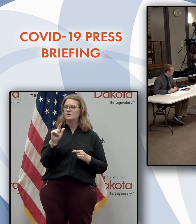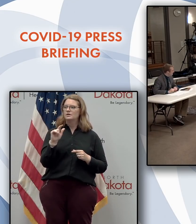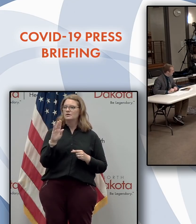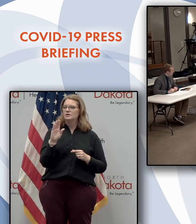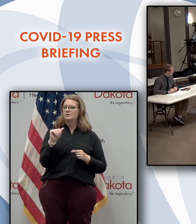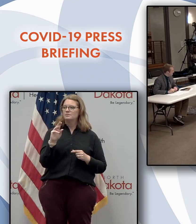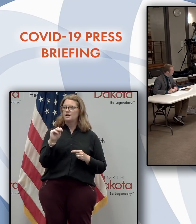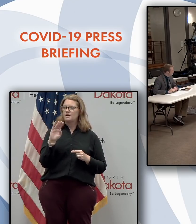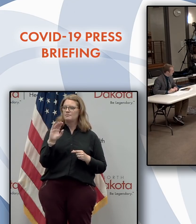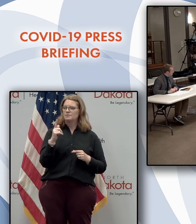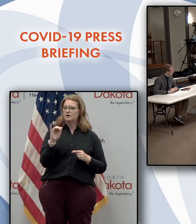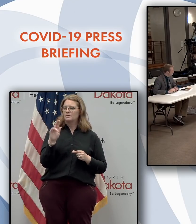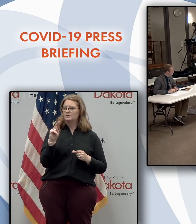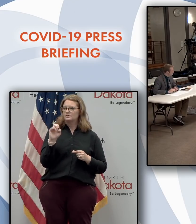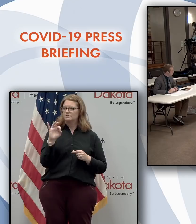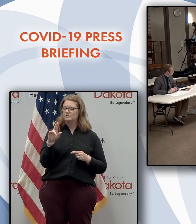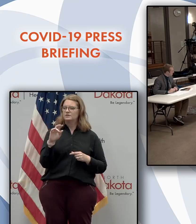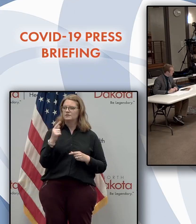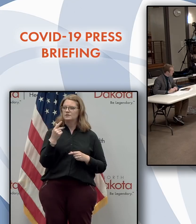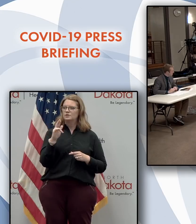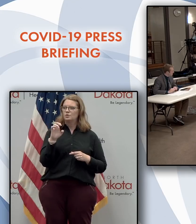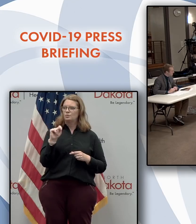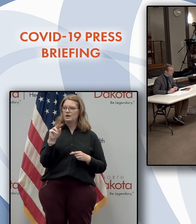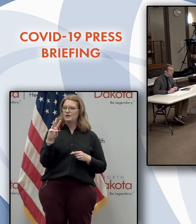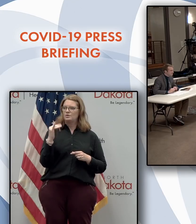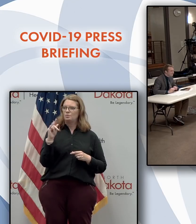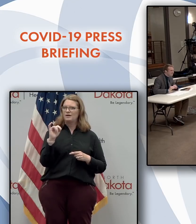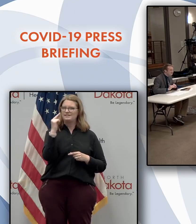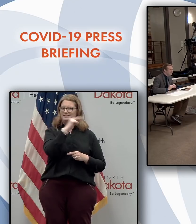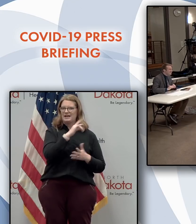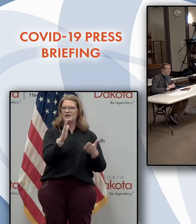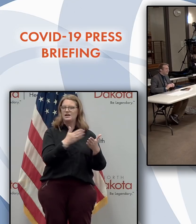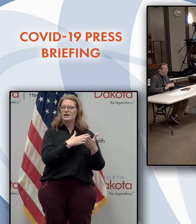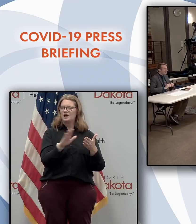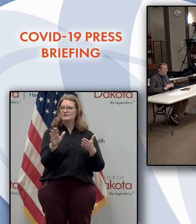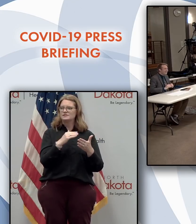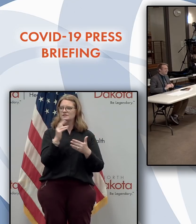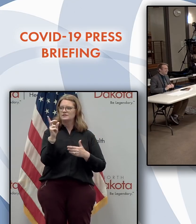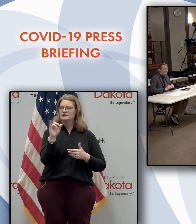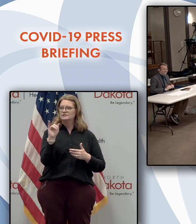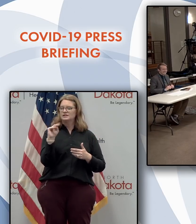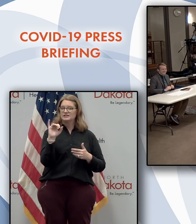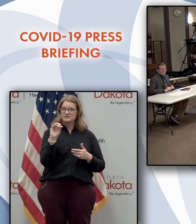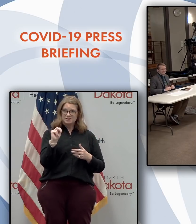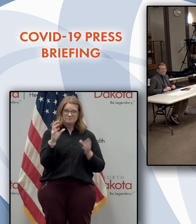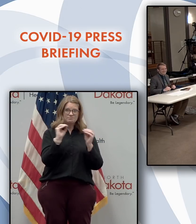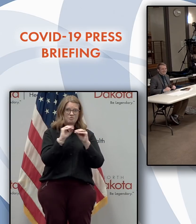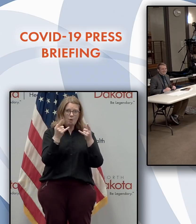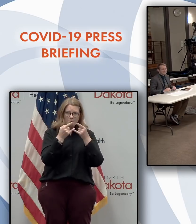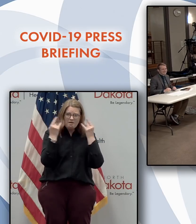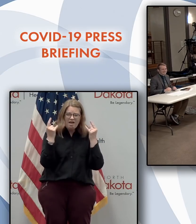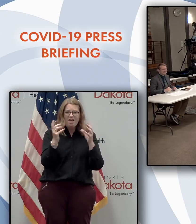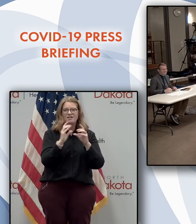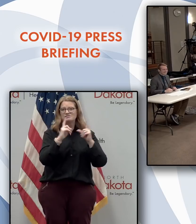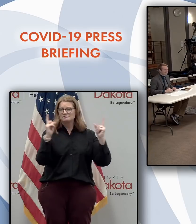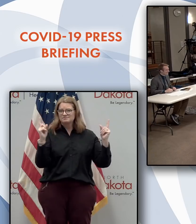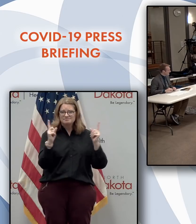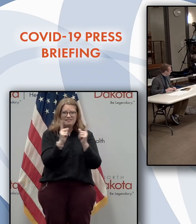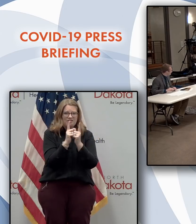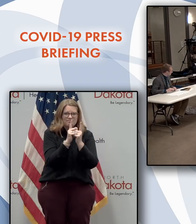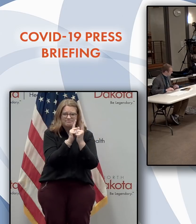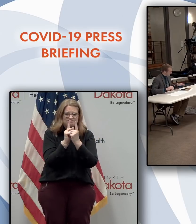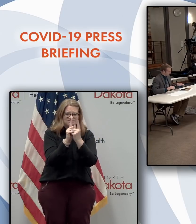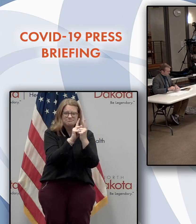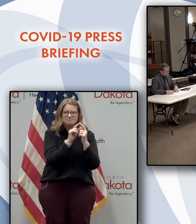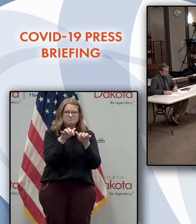Fargo-Moorhead. The rock band Great White had a concert in Dickinson with no mask or social distancing a couple weeks ago. Have there been